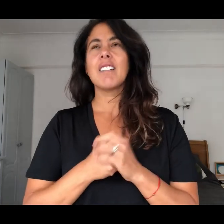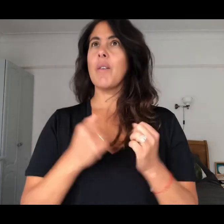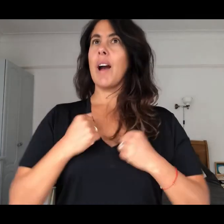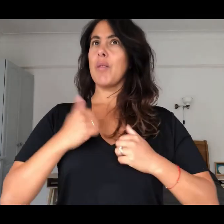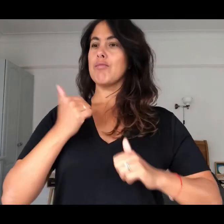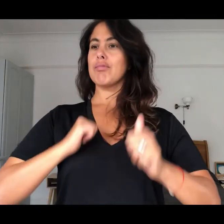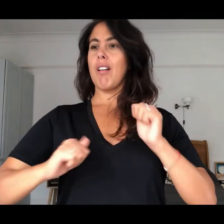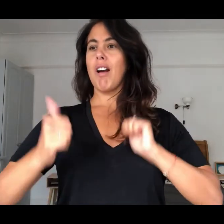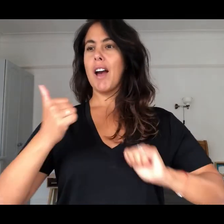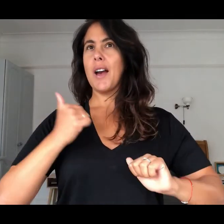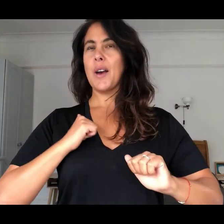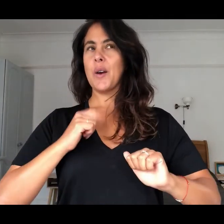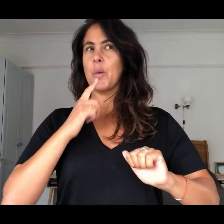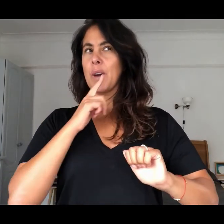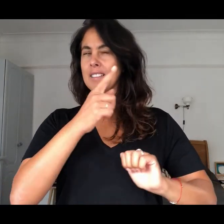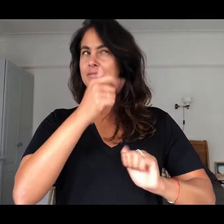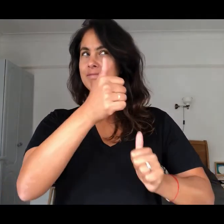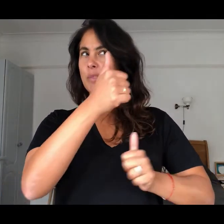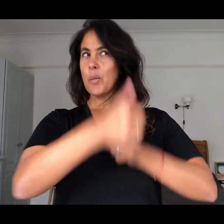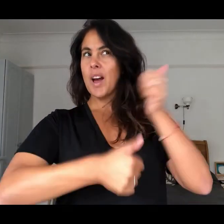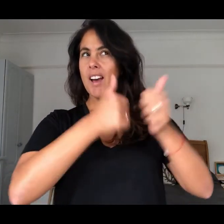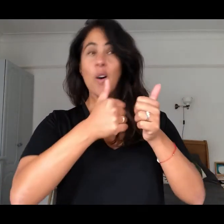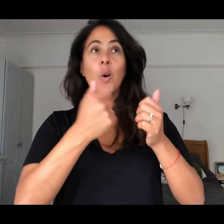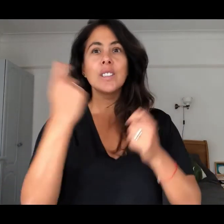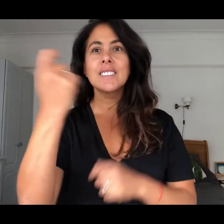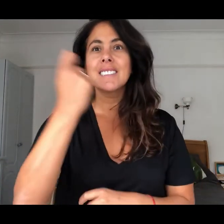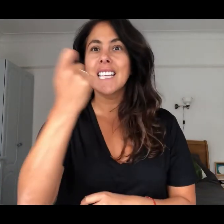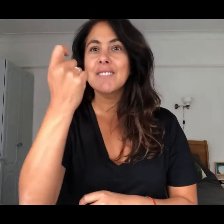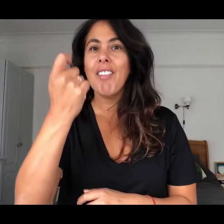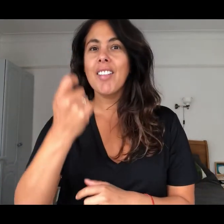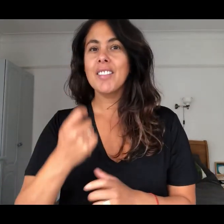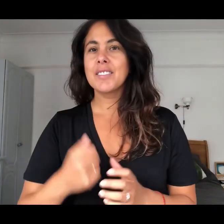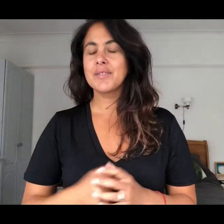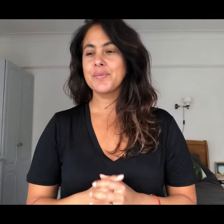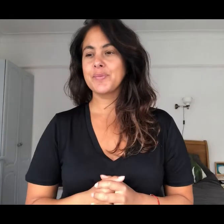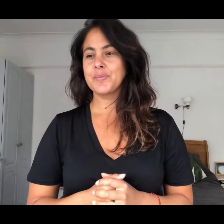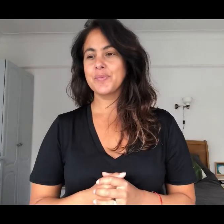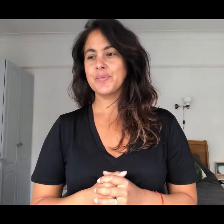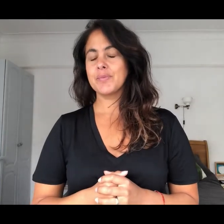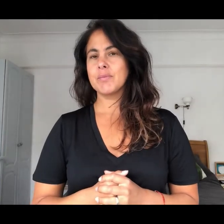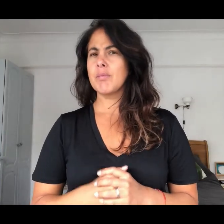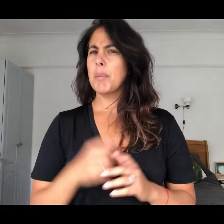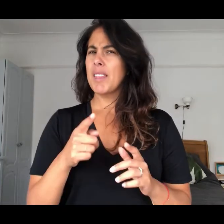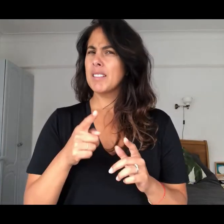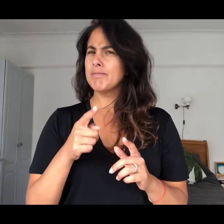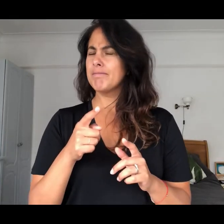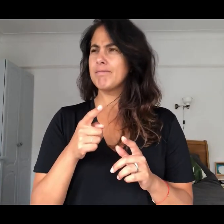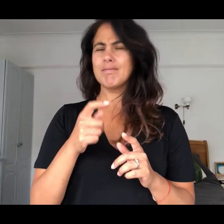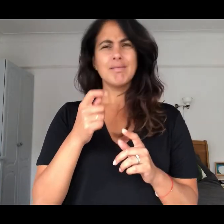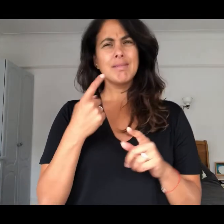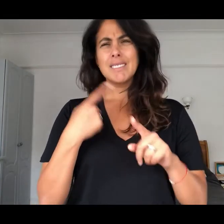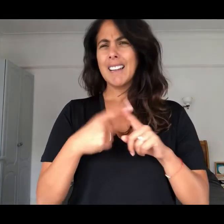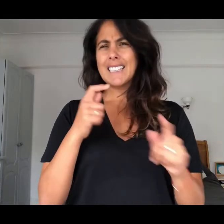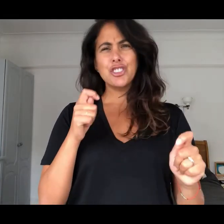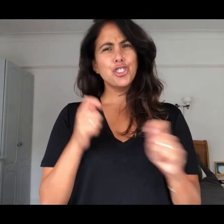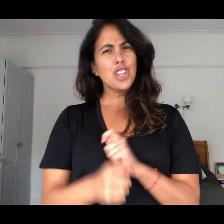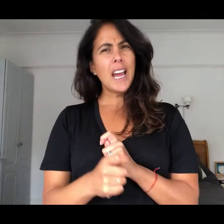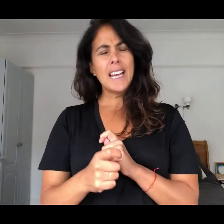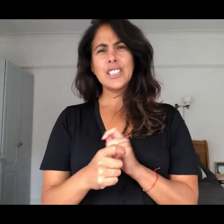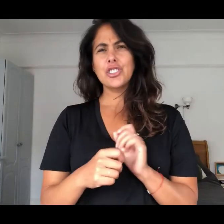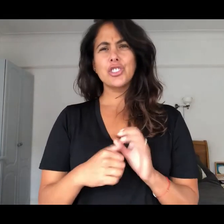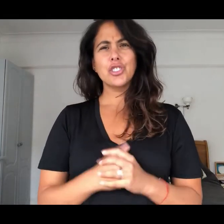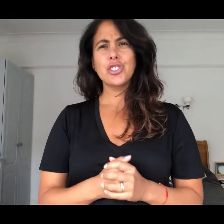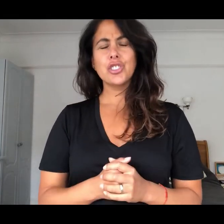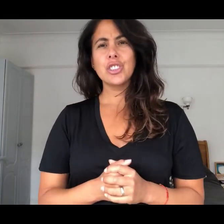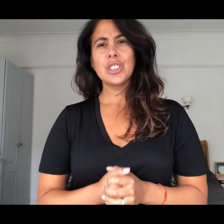and our pride when one of us did well, had success. That all changed